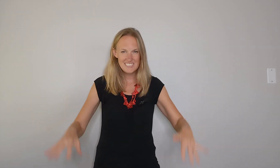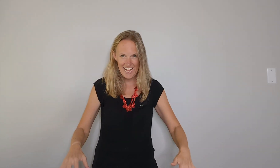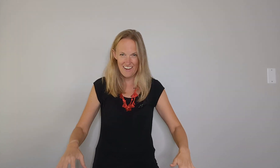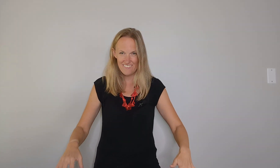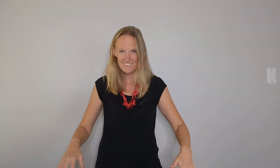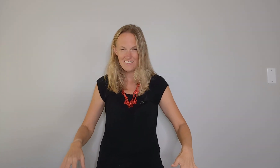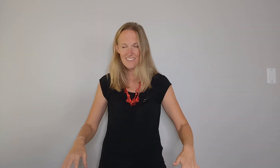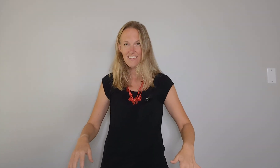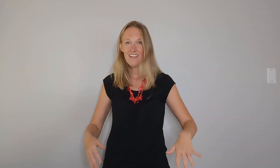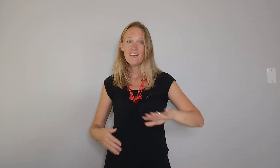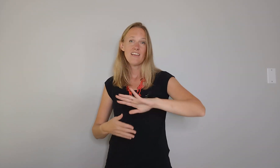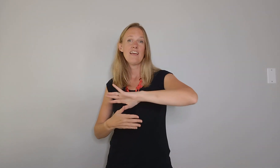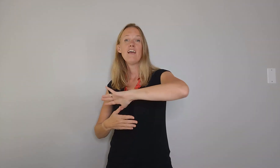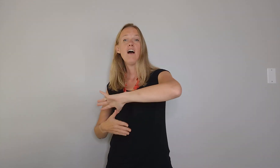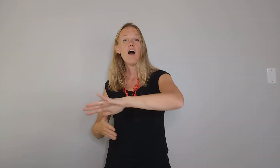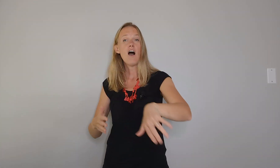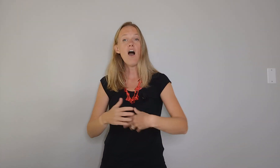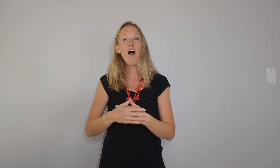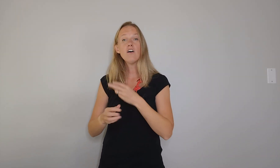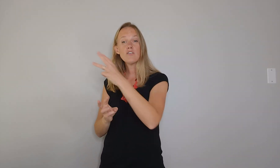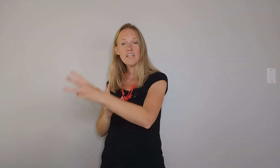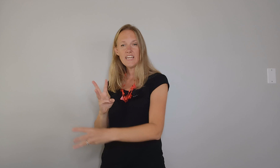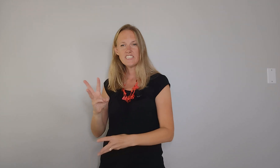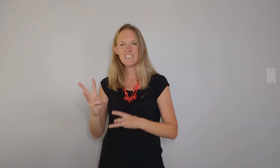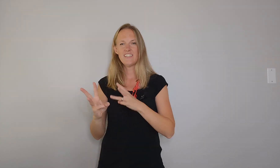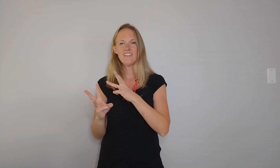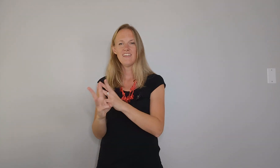down. Okay? All creation,